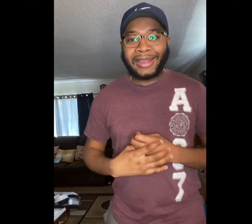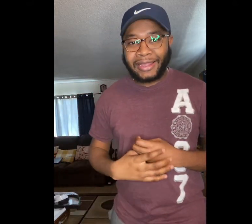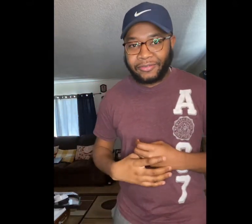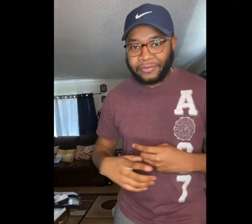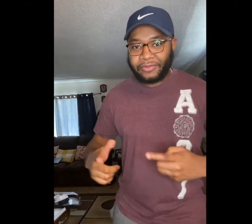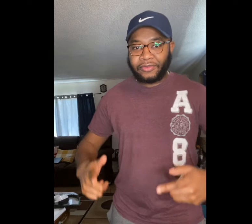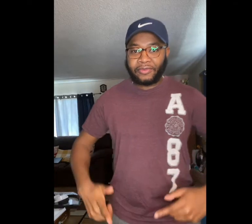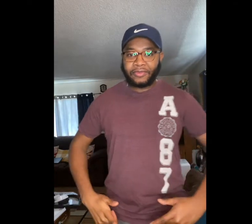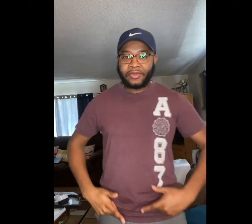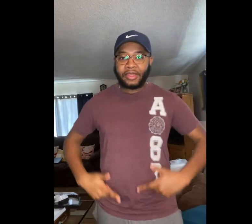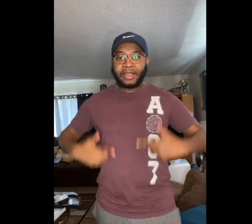Live.